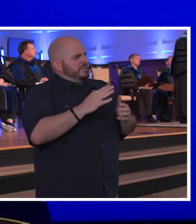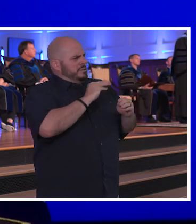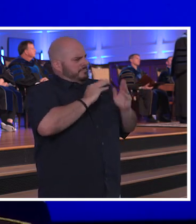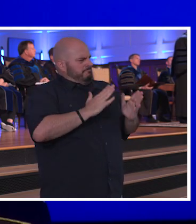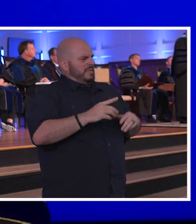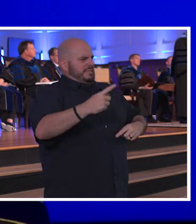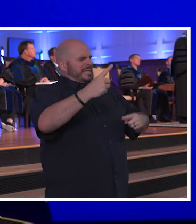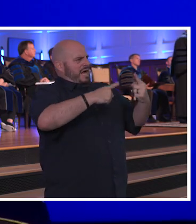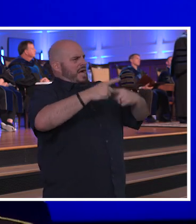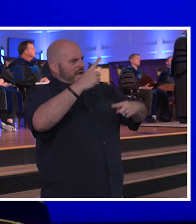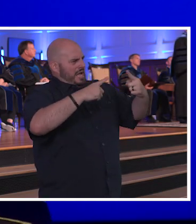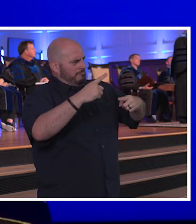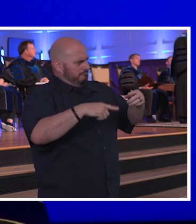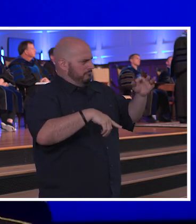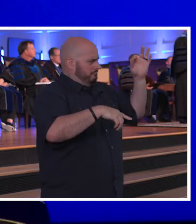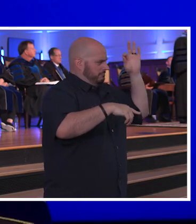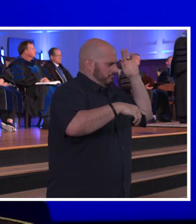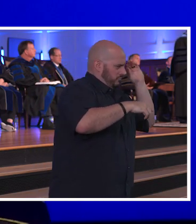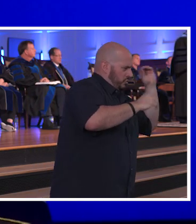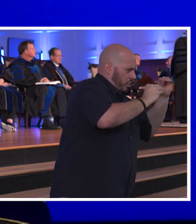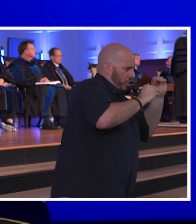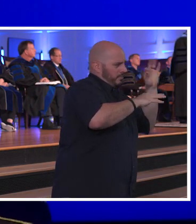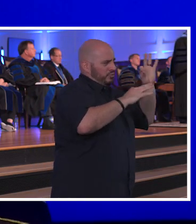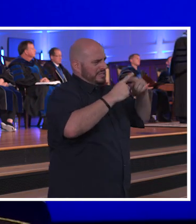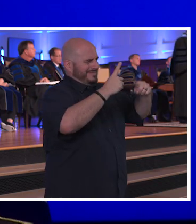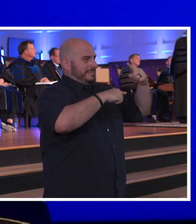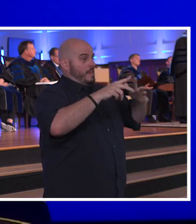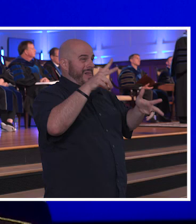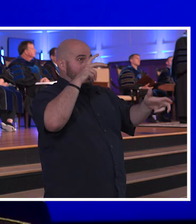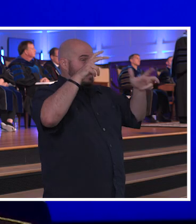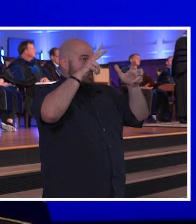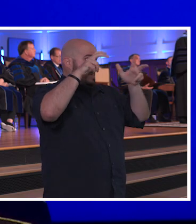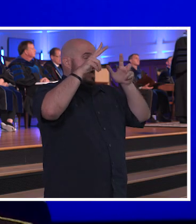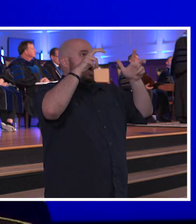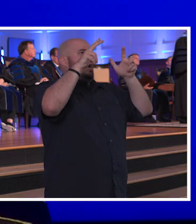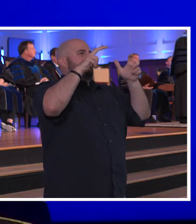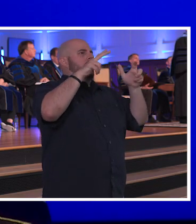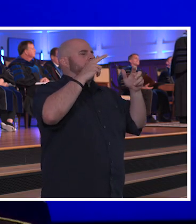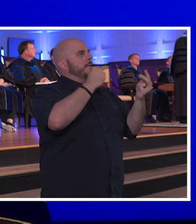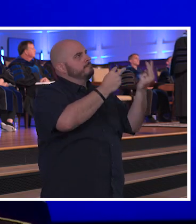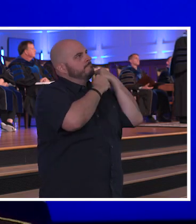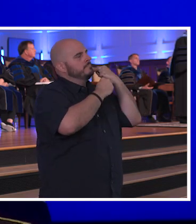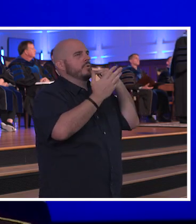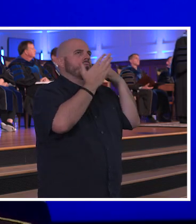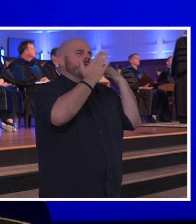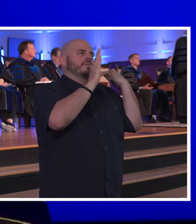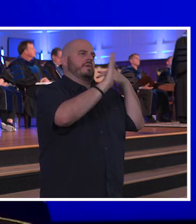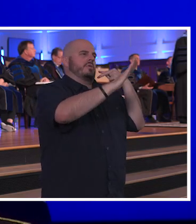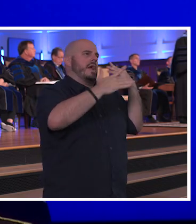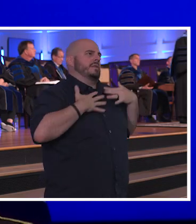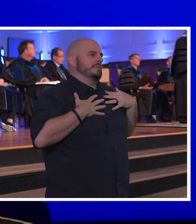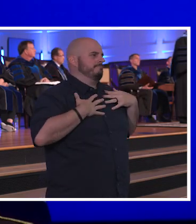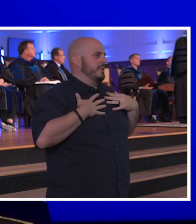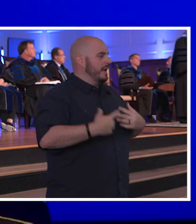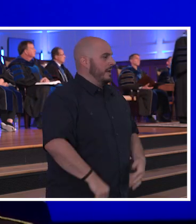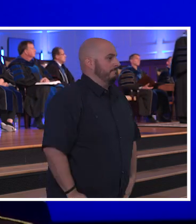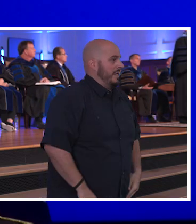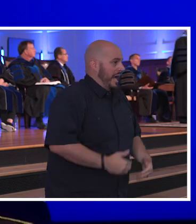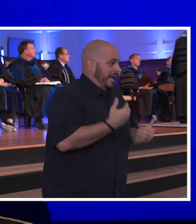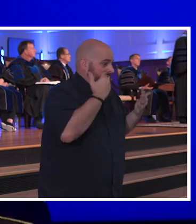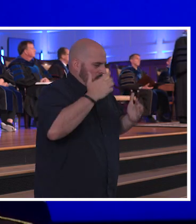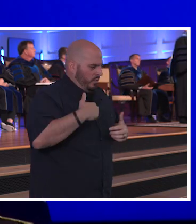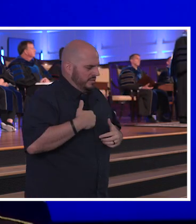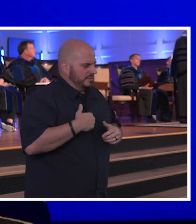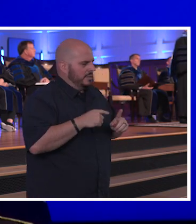preached, again, Yvette said she was very grateful for their kindness. I did not know this. I had the very